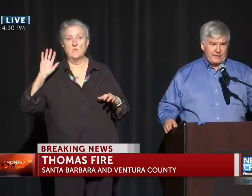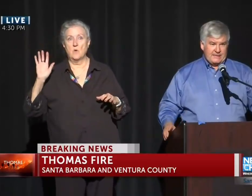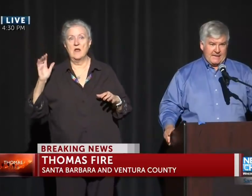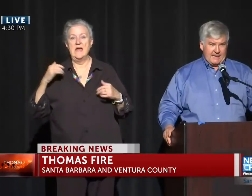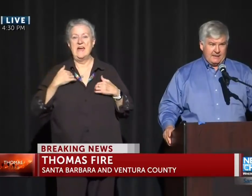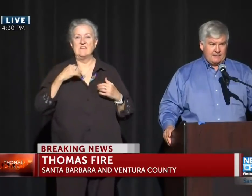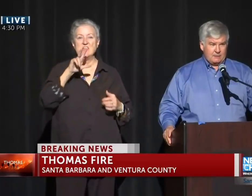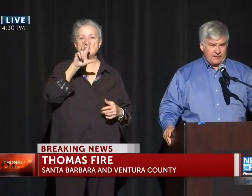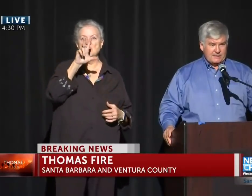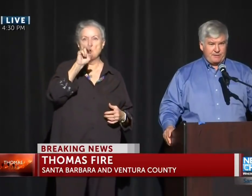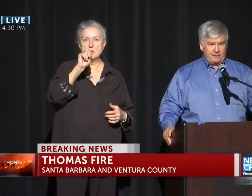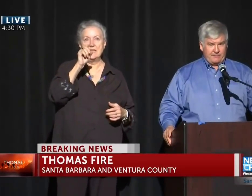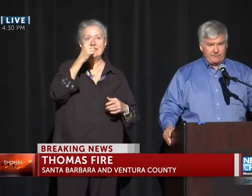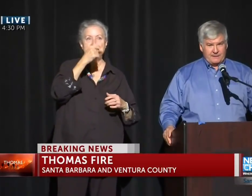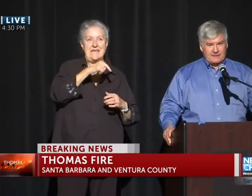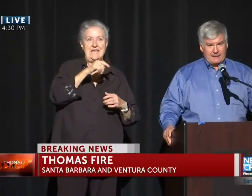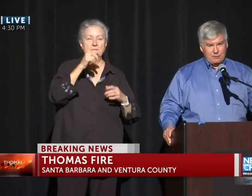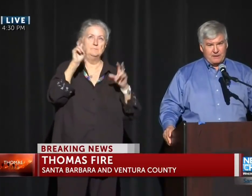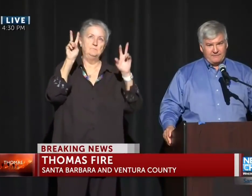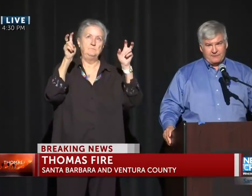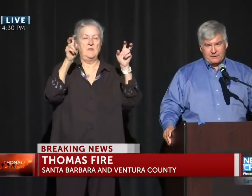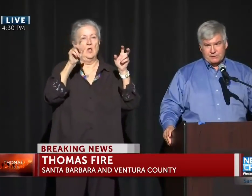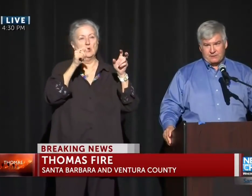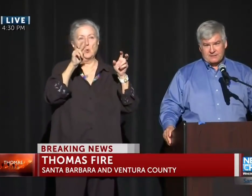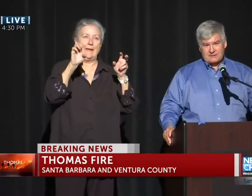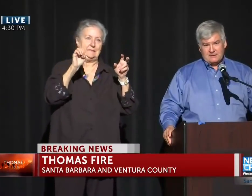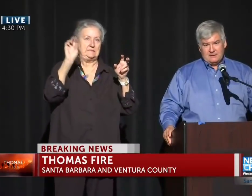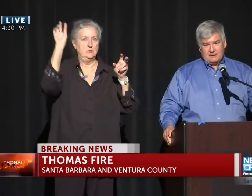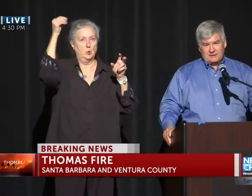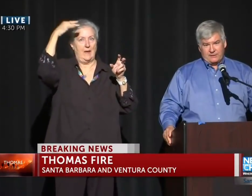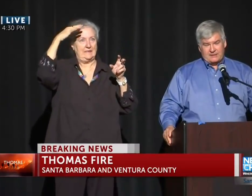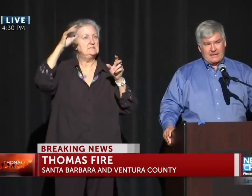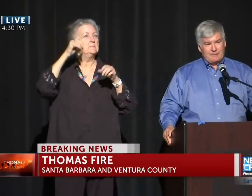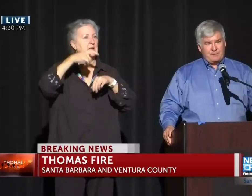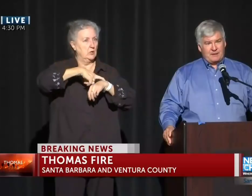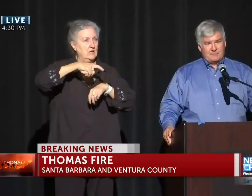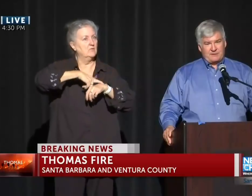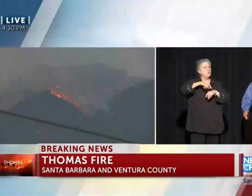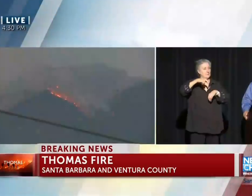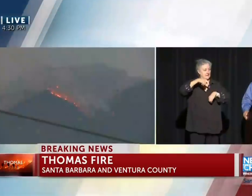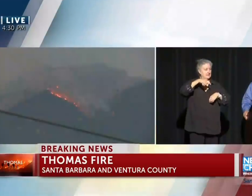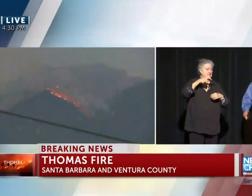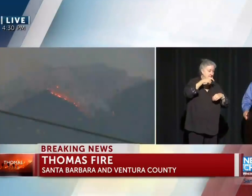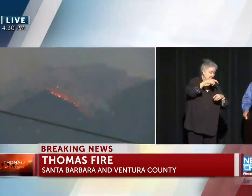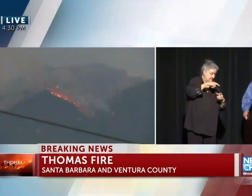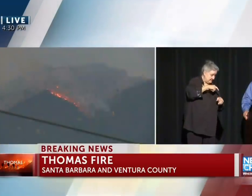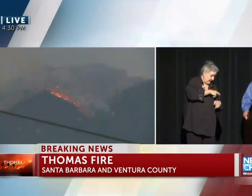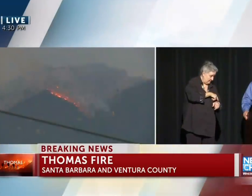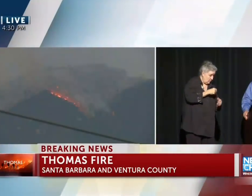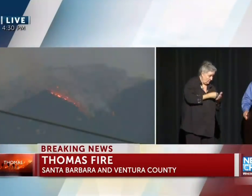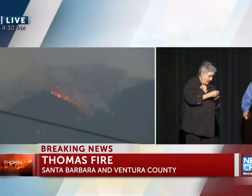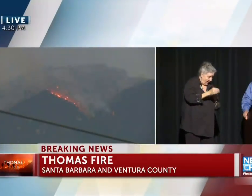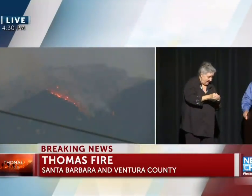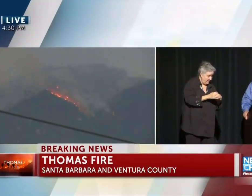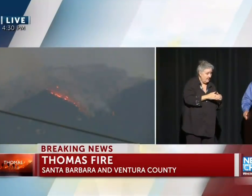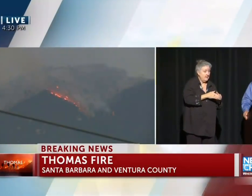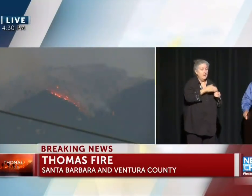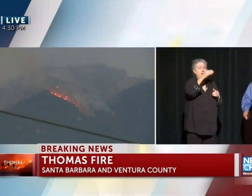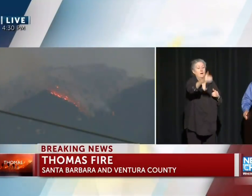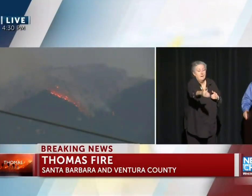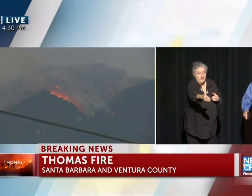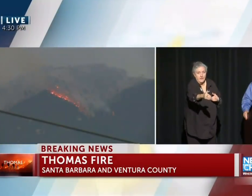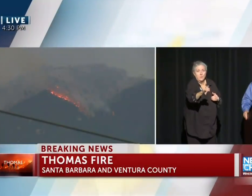is a 30-day grace period from the time you buy flood insurance till the time it becomes effective. So if you bought